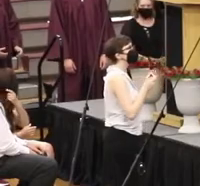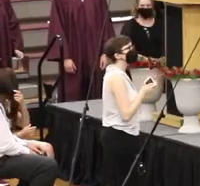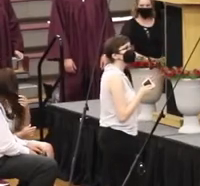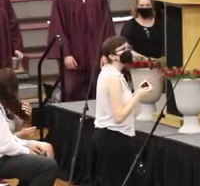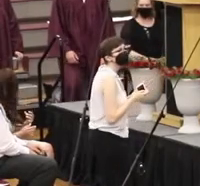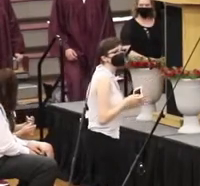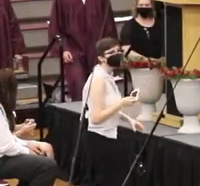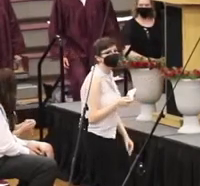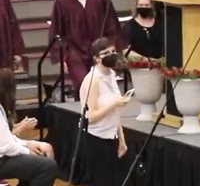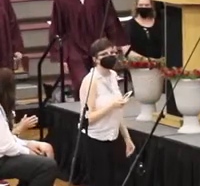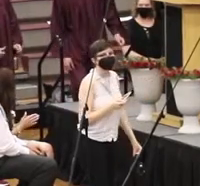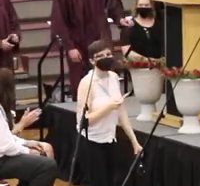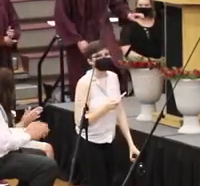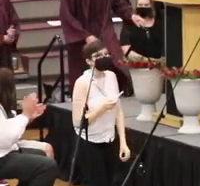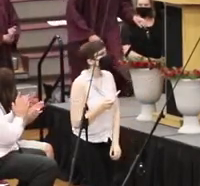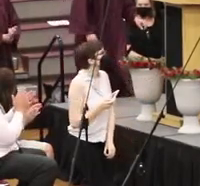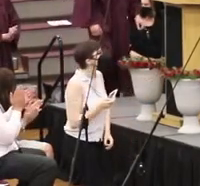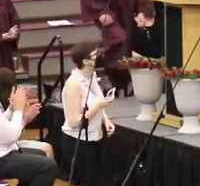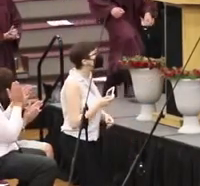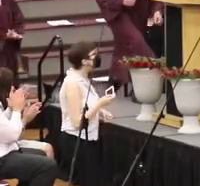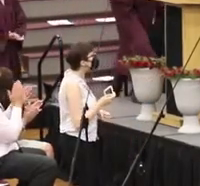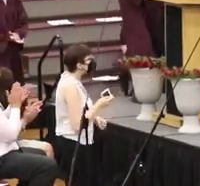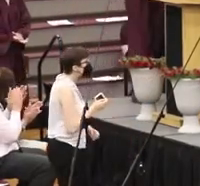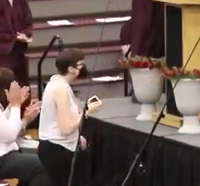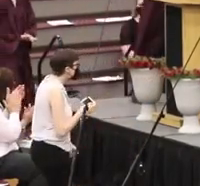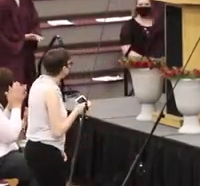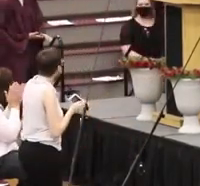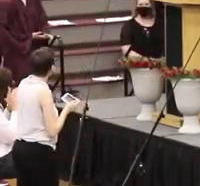Andrew Joseph Bollier.